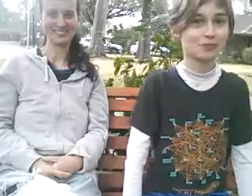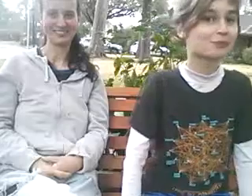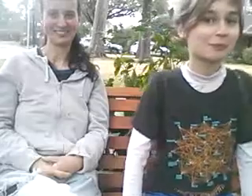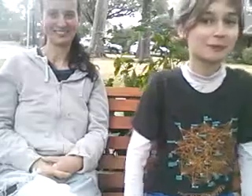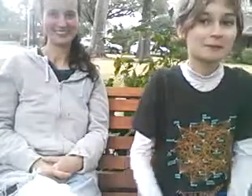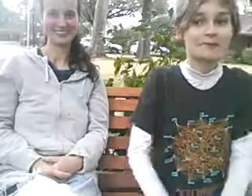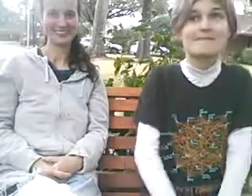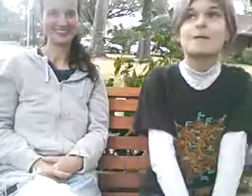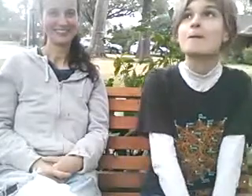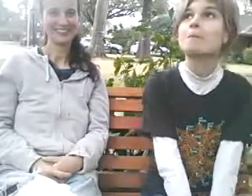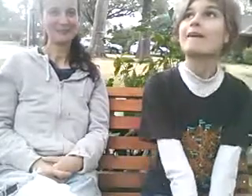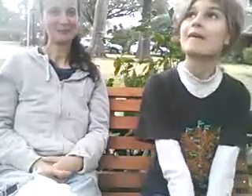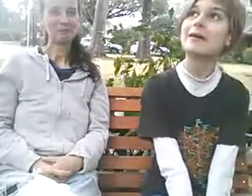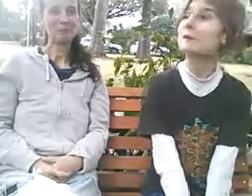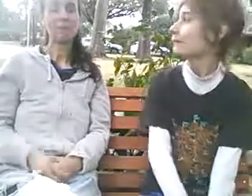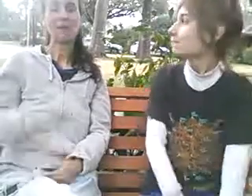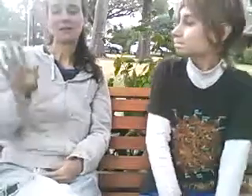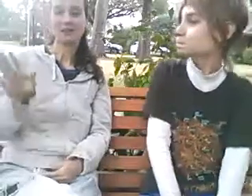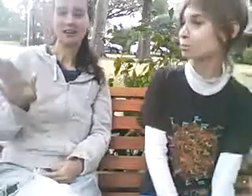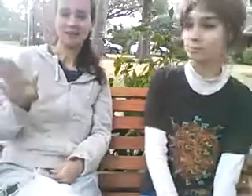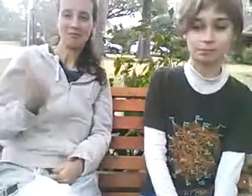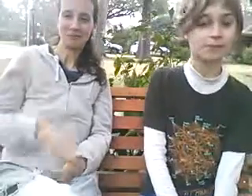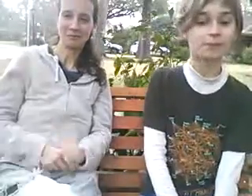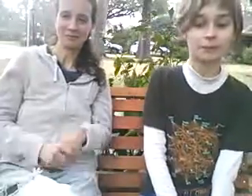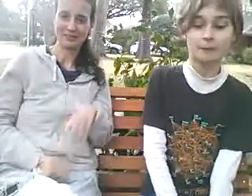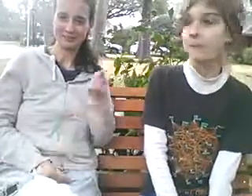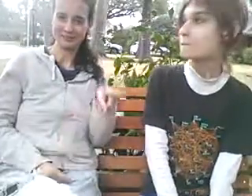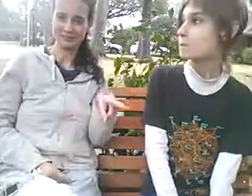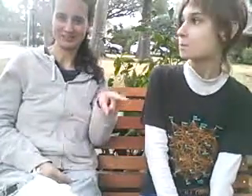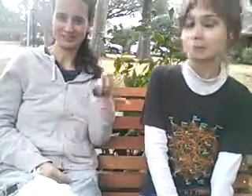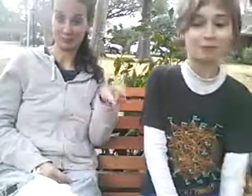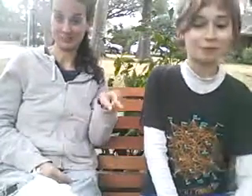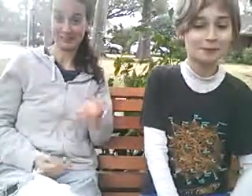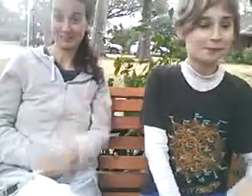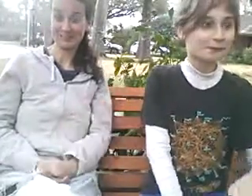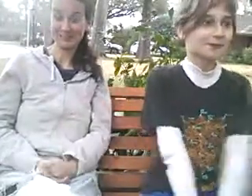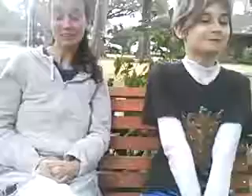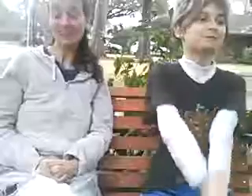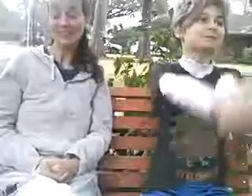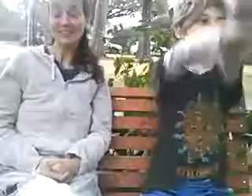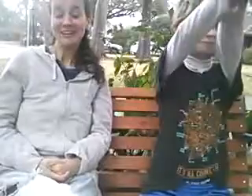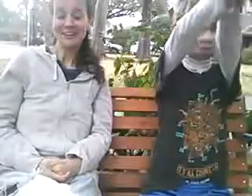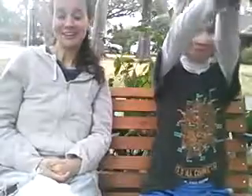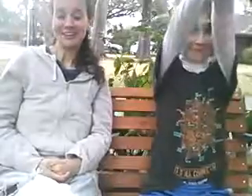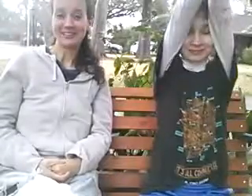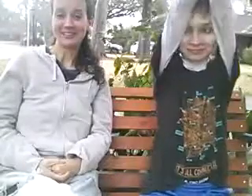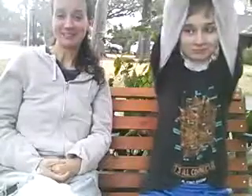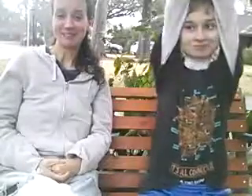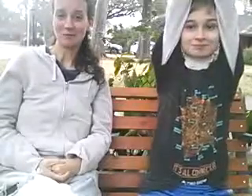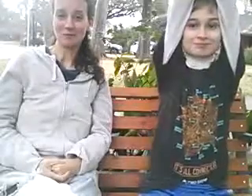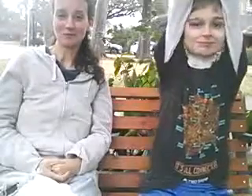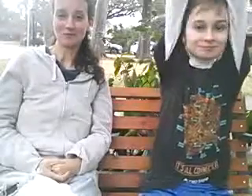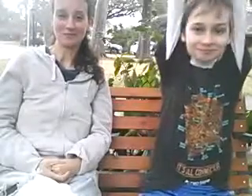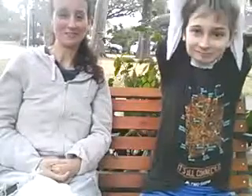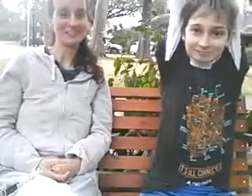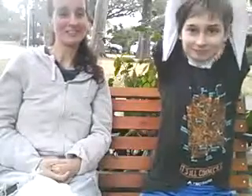like... By the way, I want you to excuse the spitting that he's doing. He does have a form of Tourette's, and